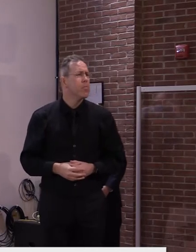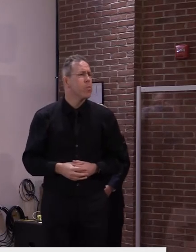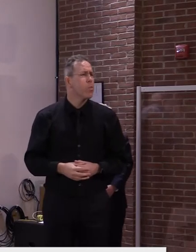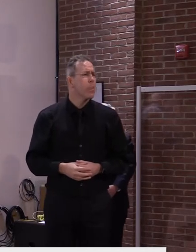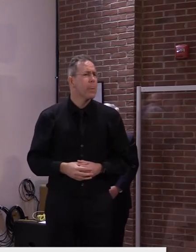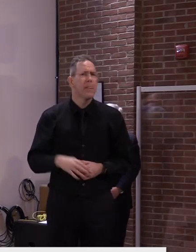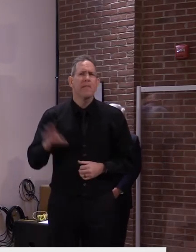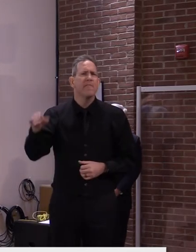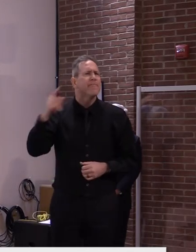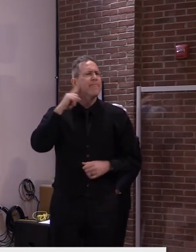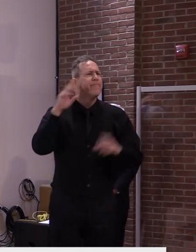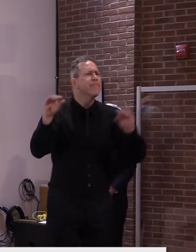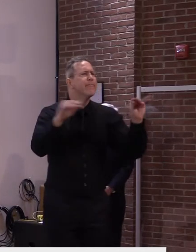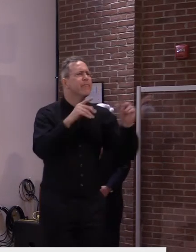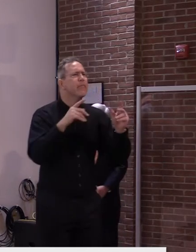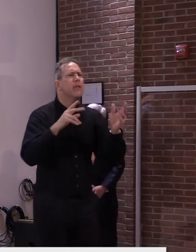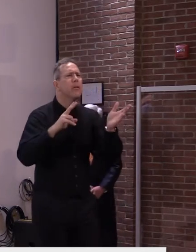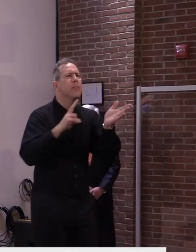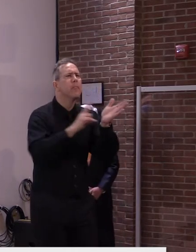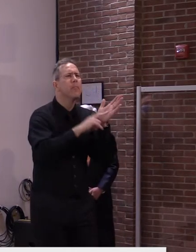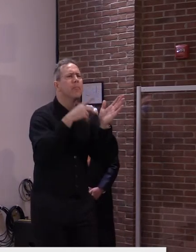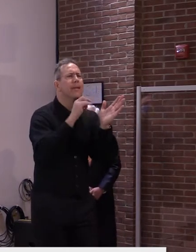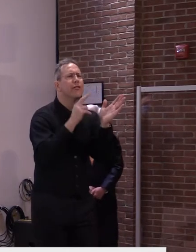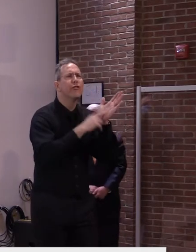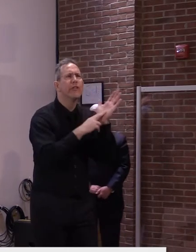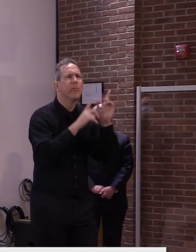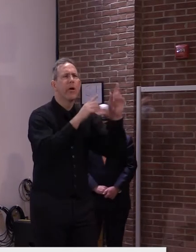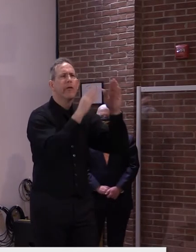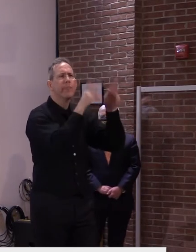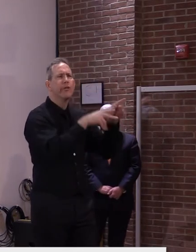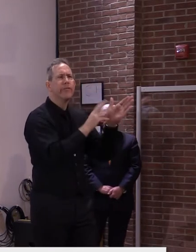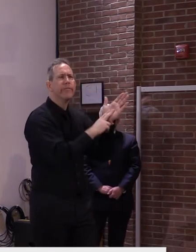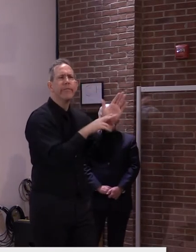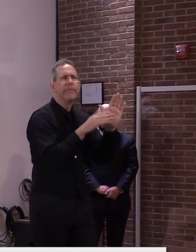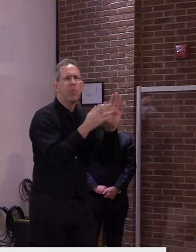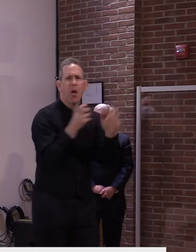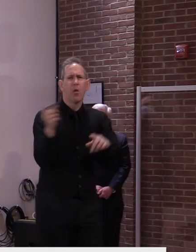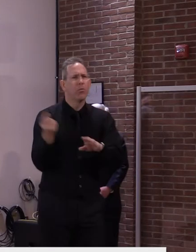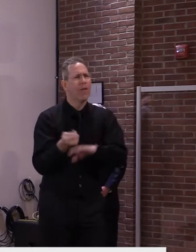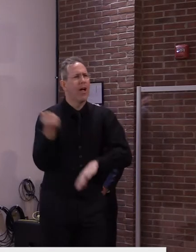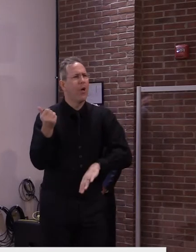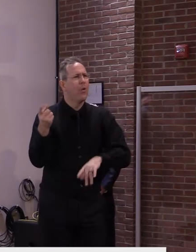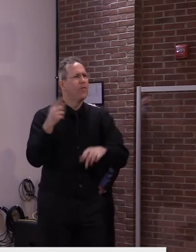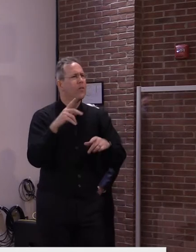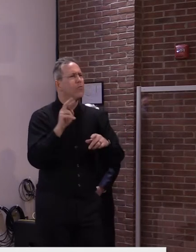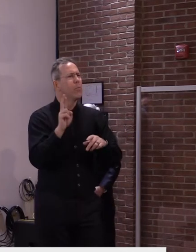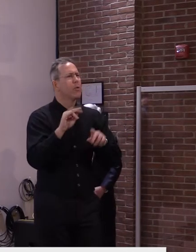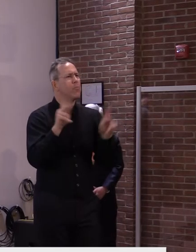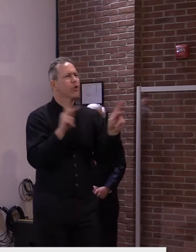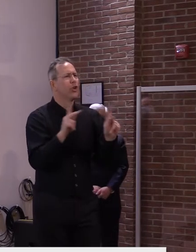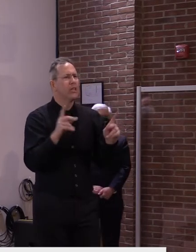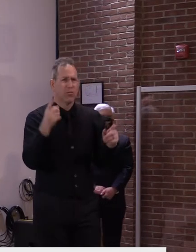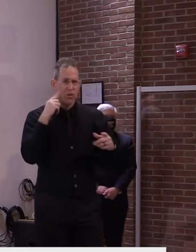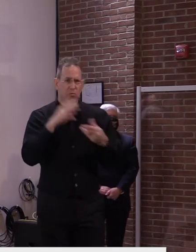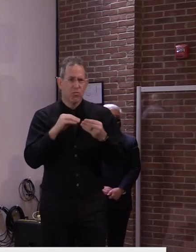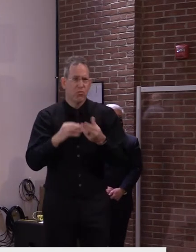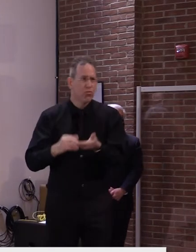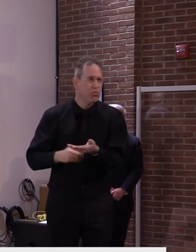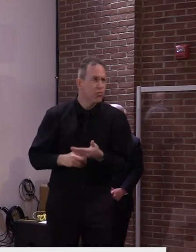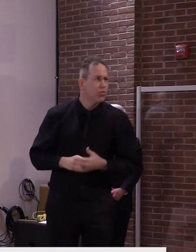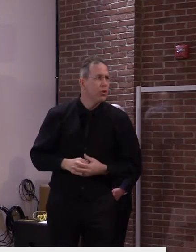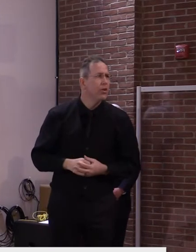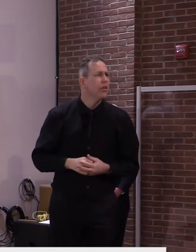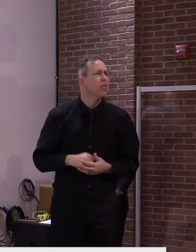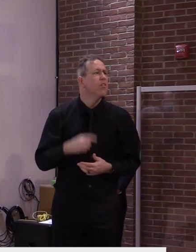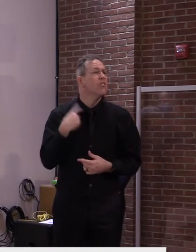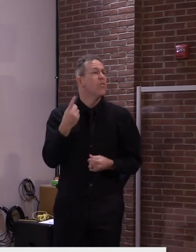imagine might feel personal to you. There are almost 1,200 people who have signed this thing